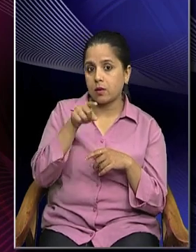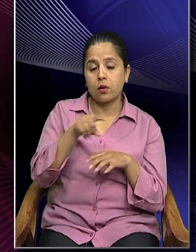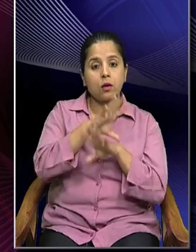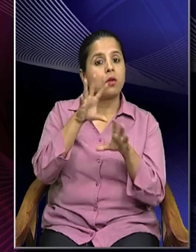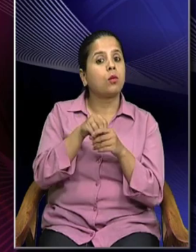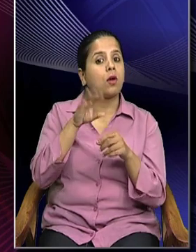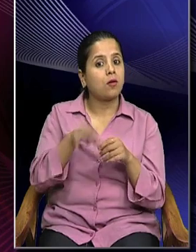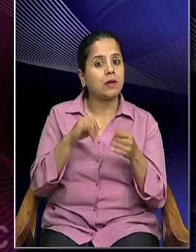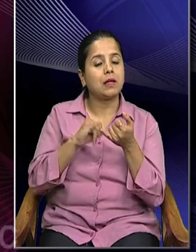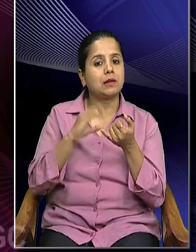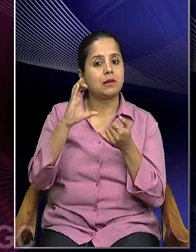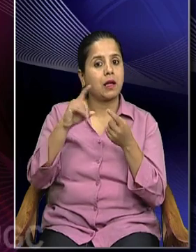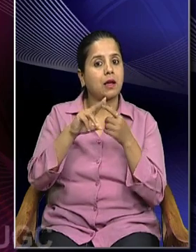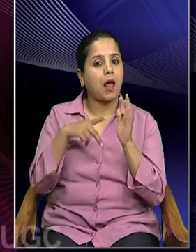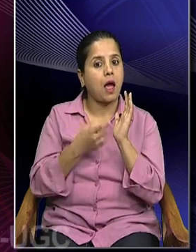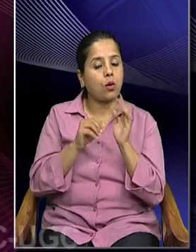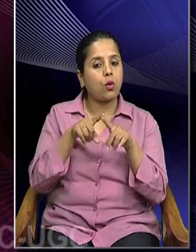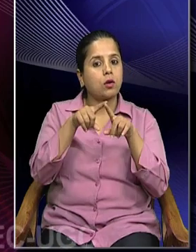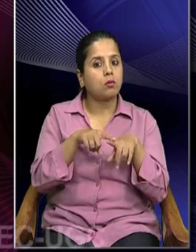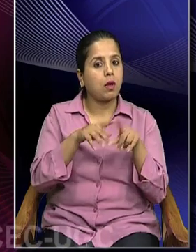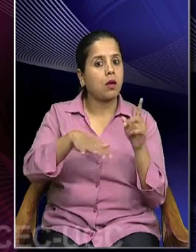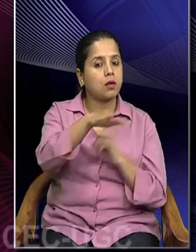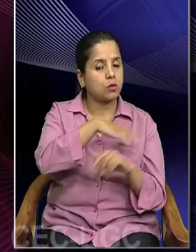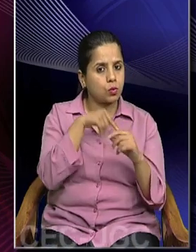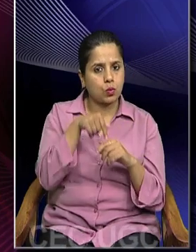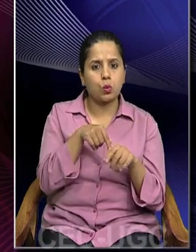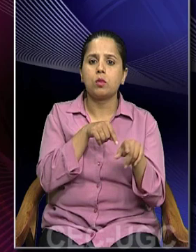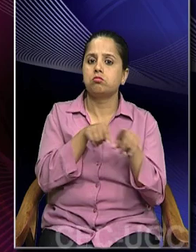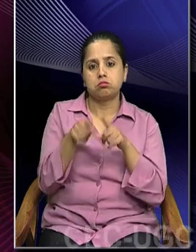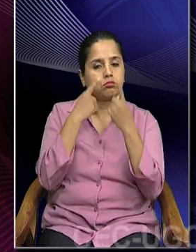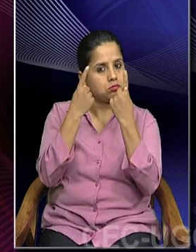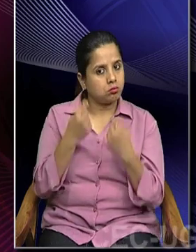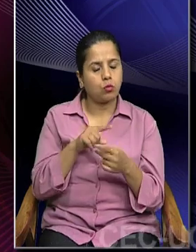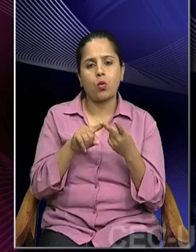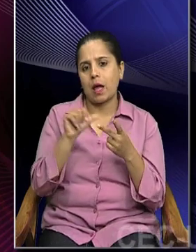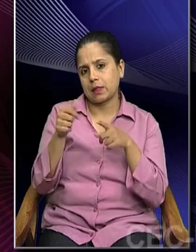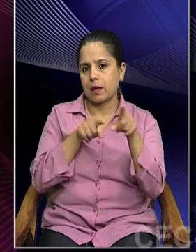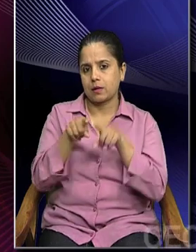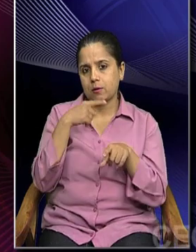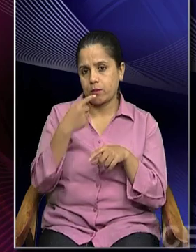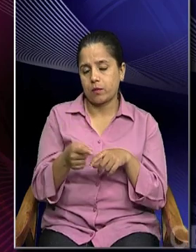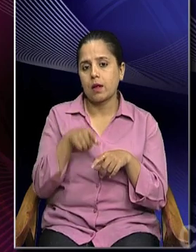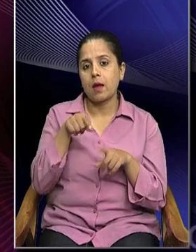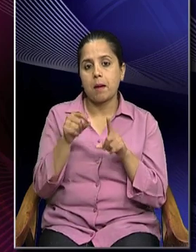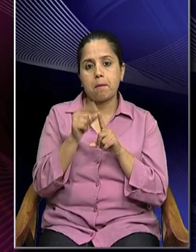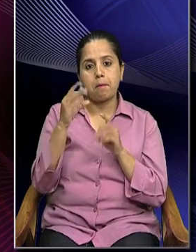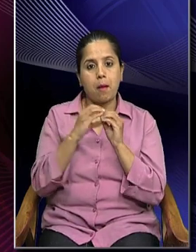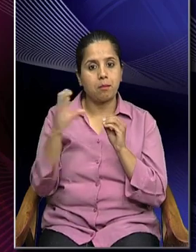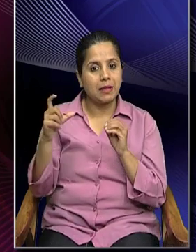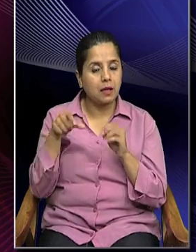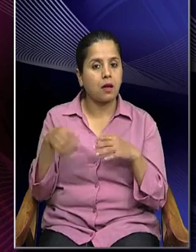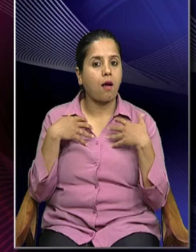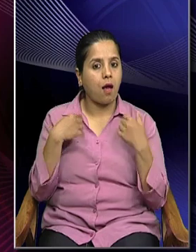of scenario-based assessment. Let's take another example. In case of a public health,